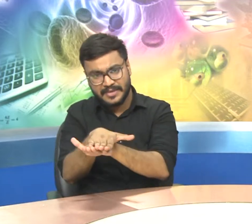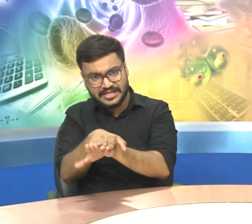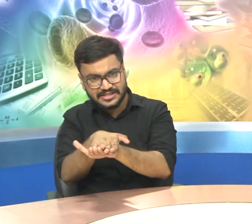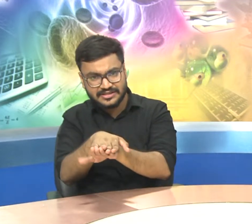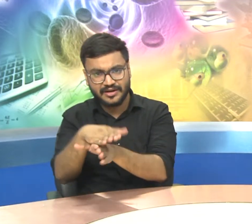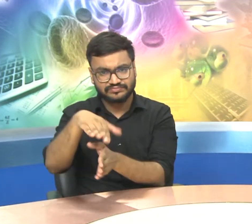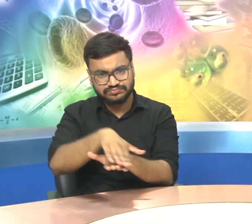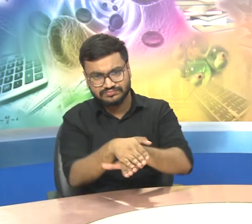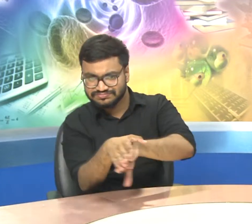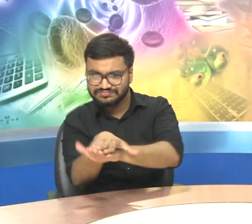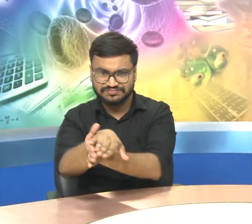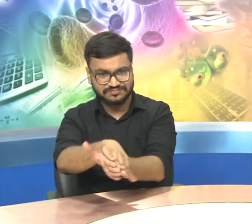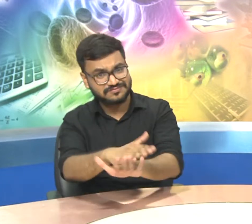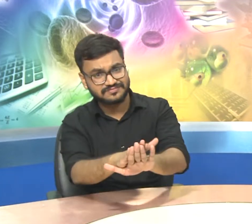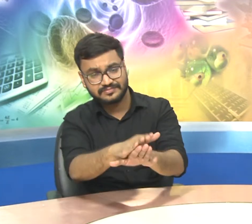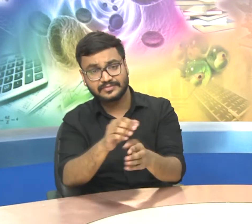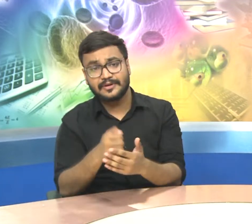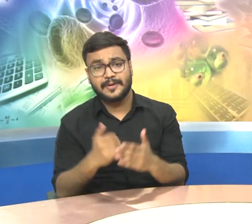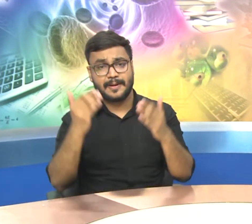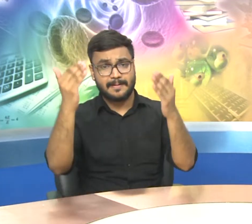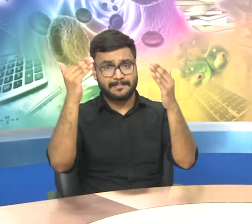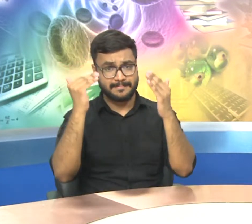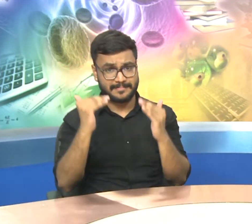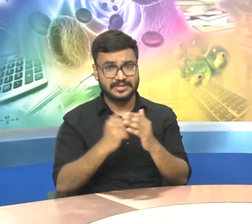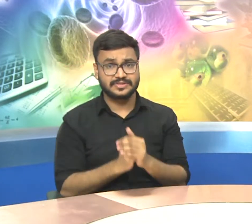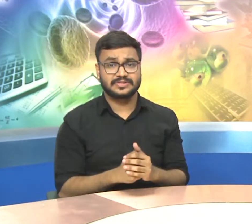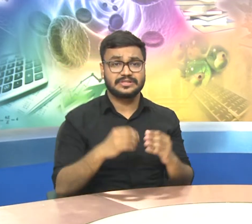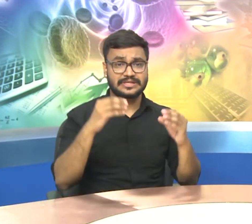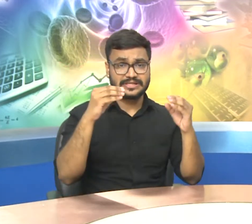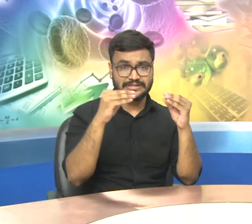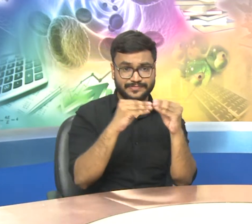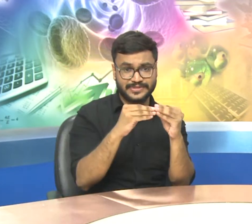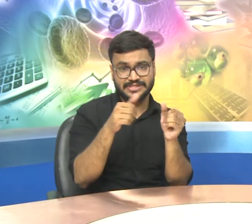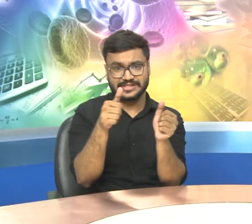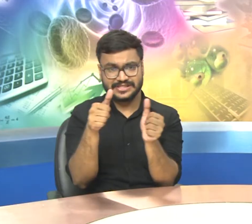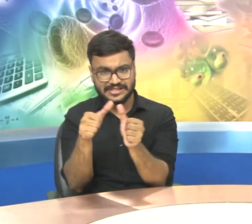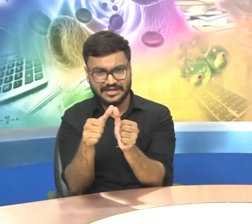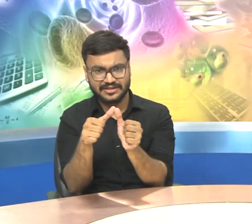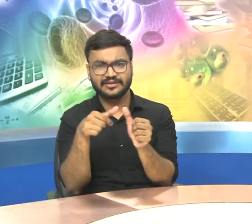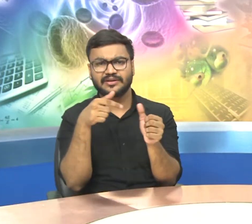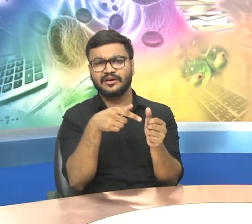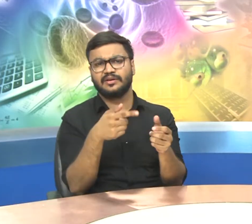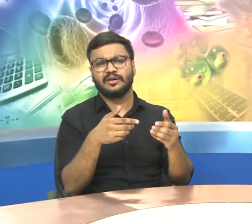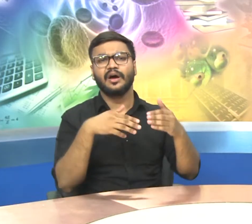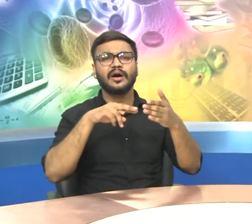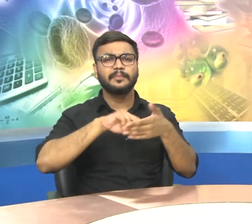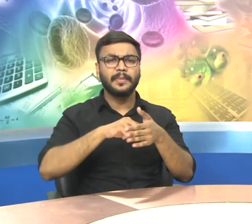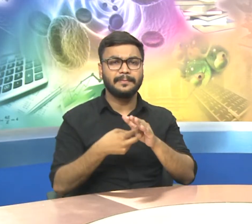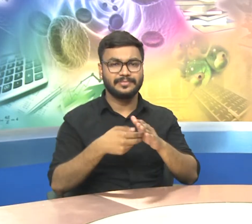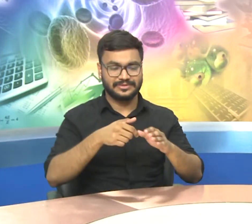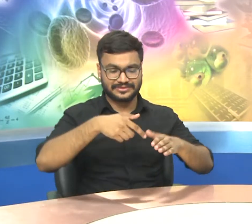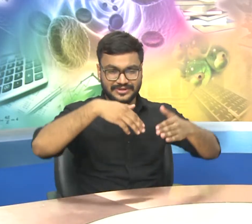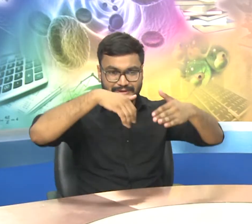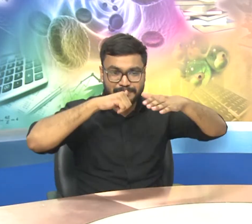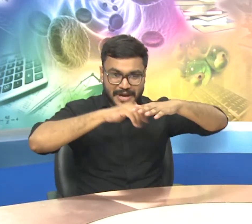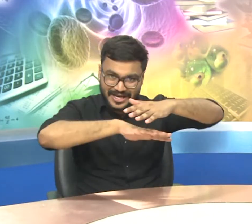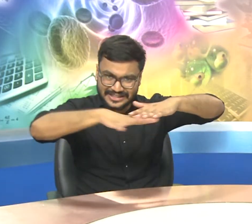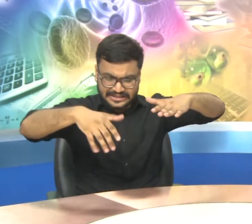nectons, which include fishes. And third is benthic animals, which include